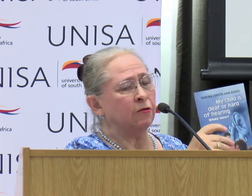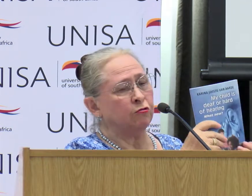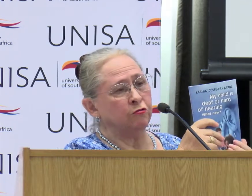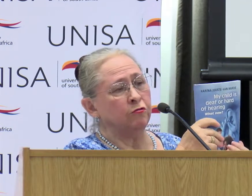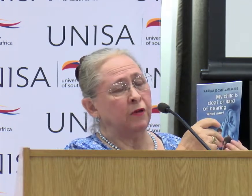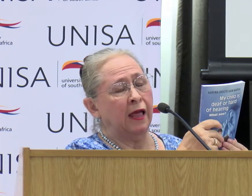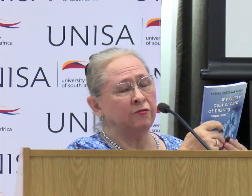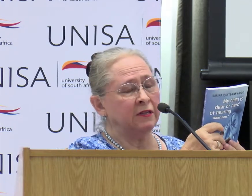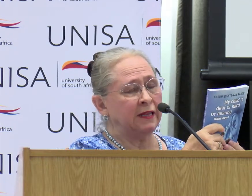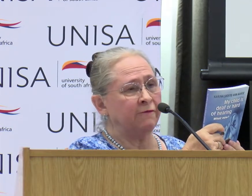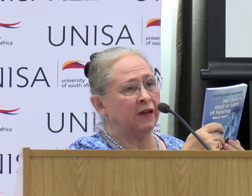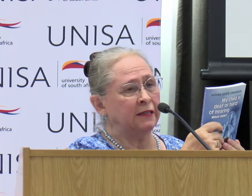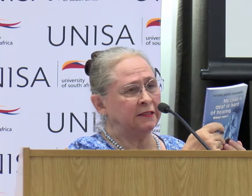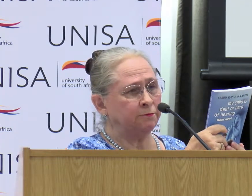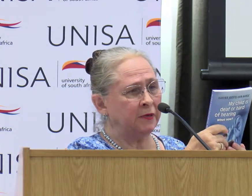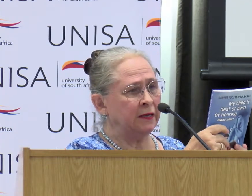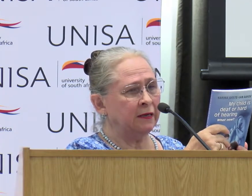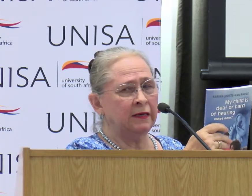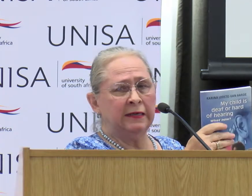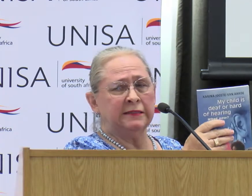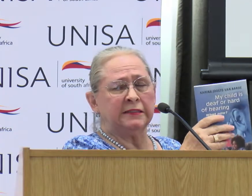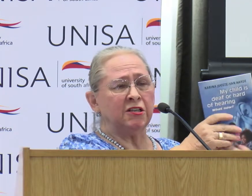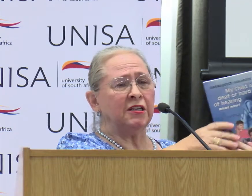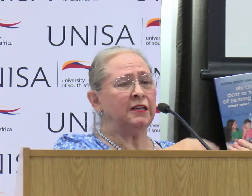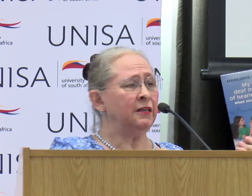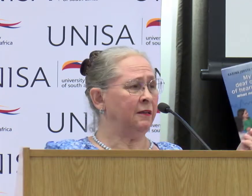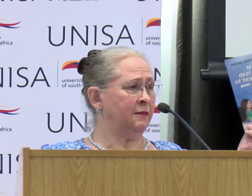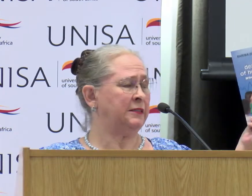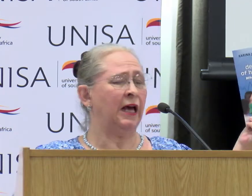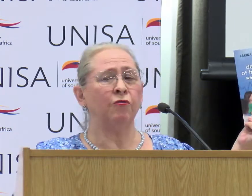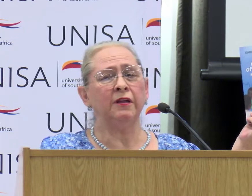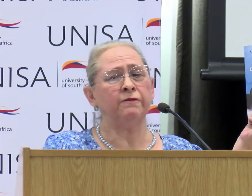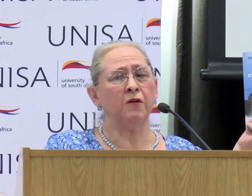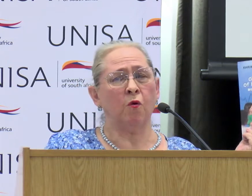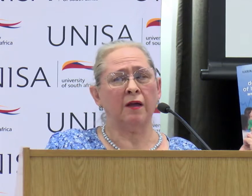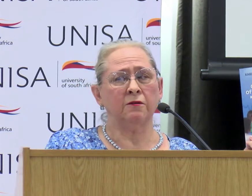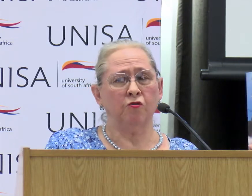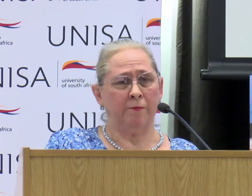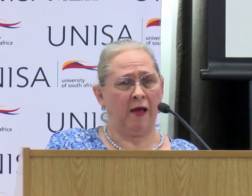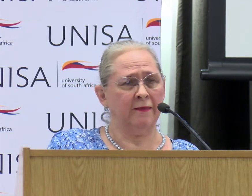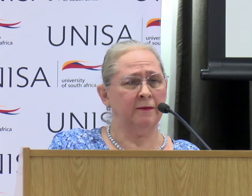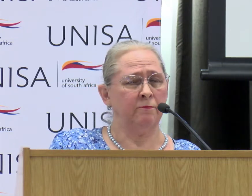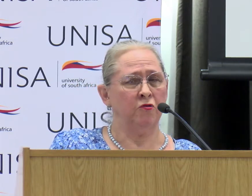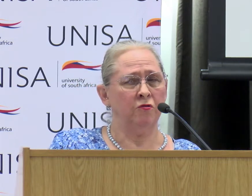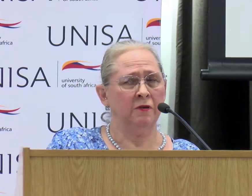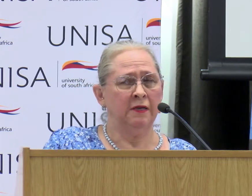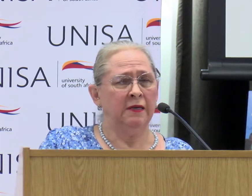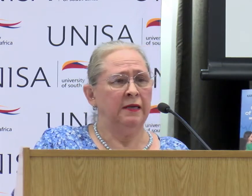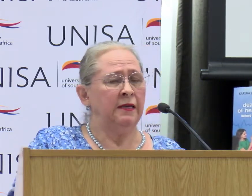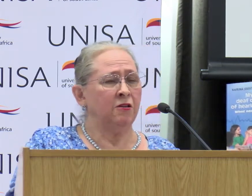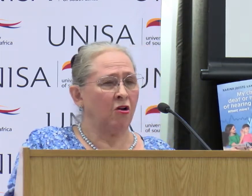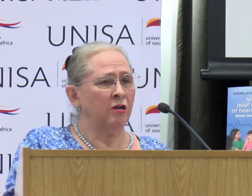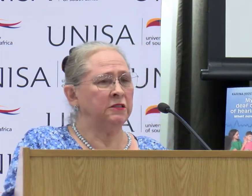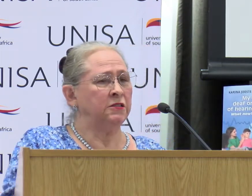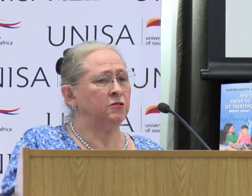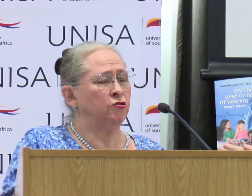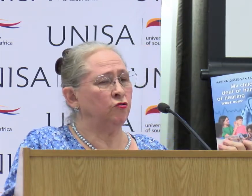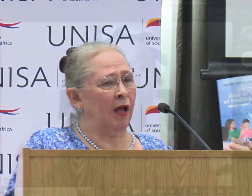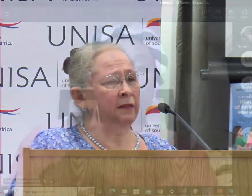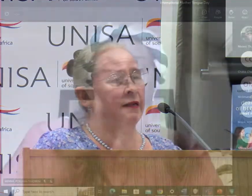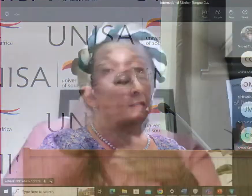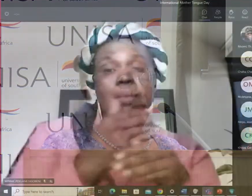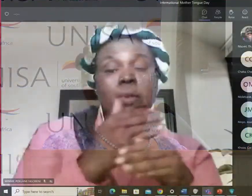write, how the deaf can speak. See, so if you want to buy the book, it